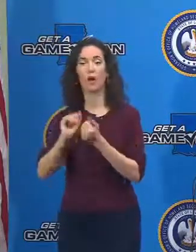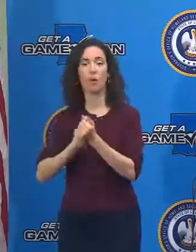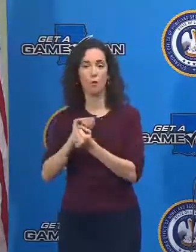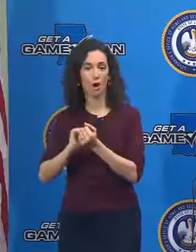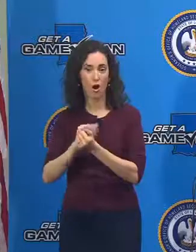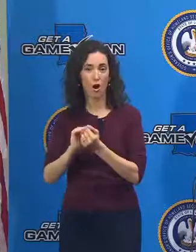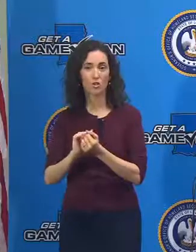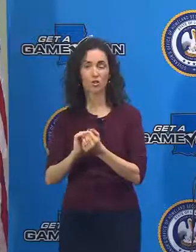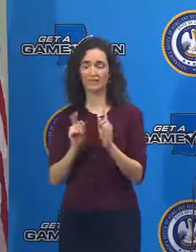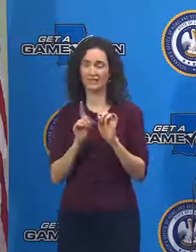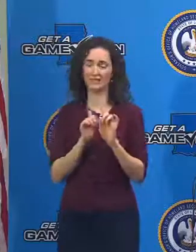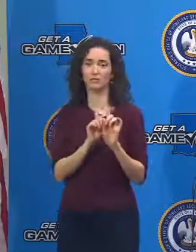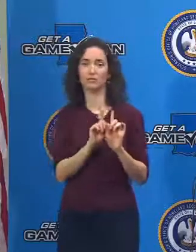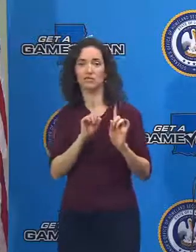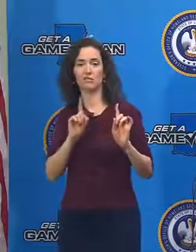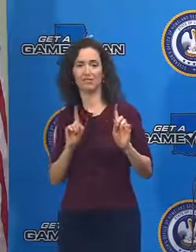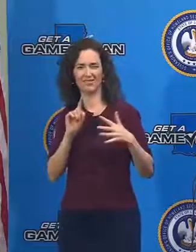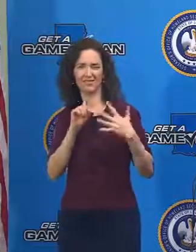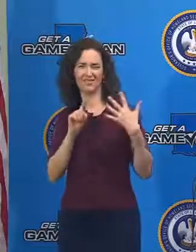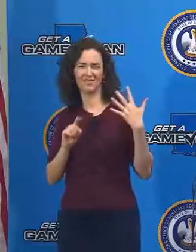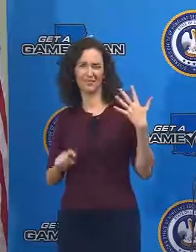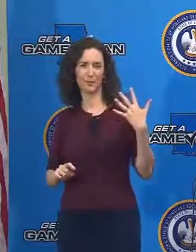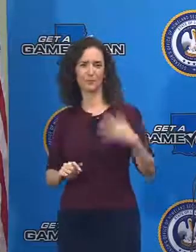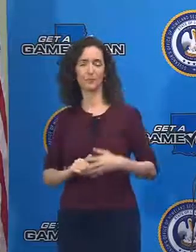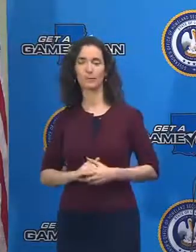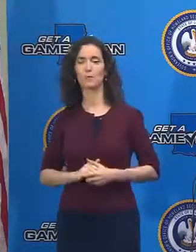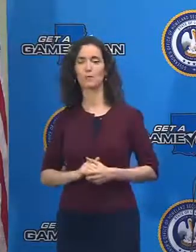physical distancing, and so forth.